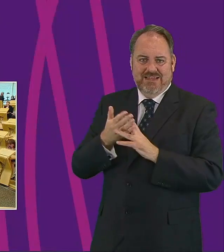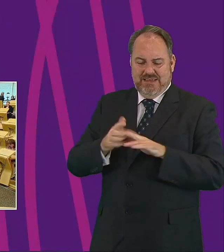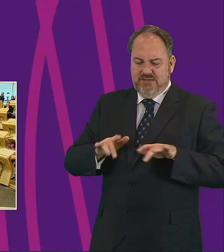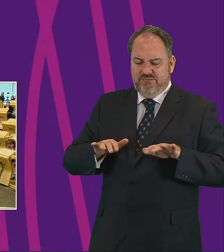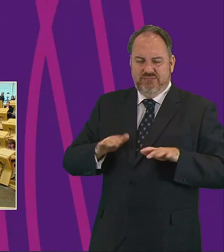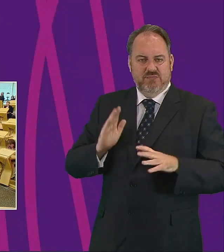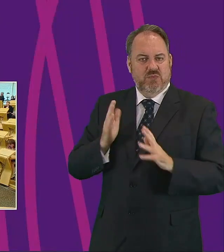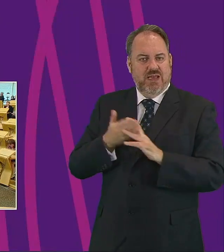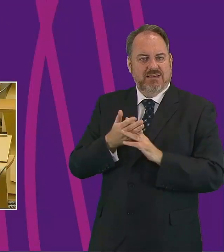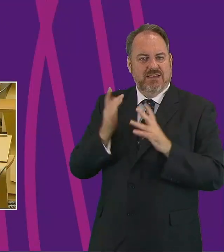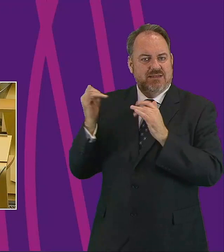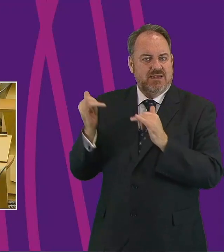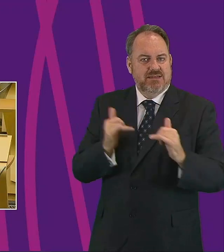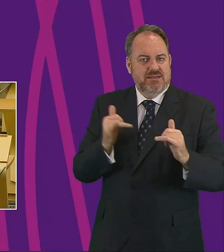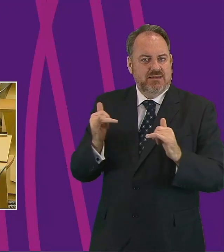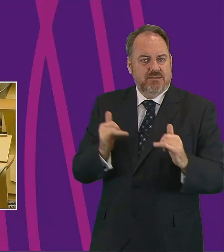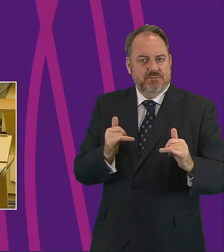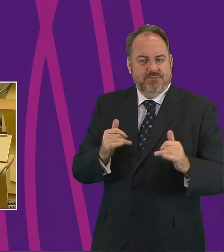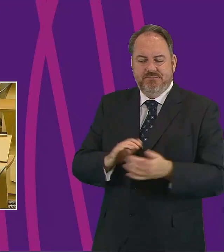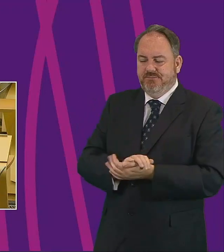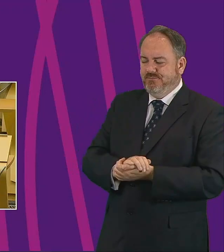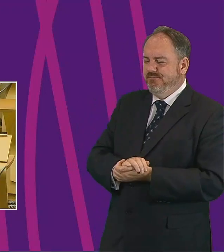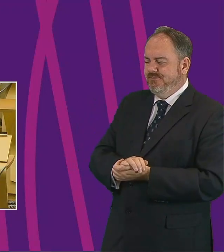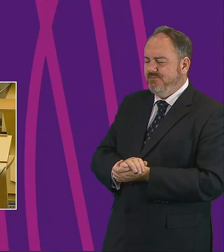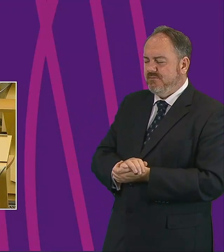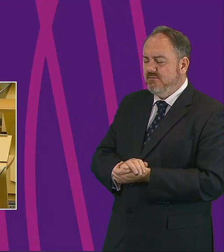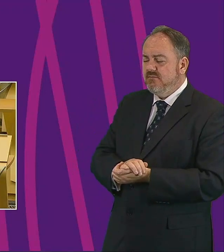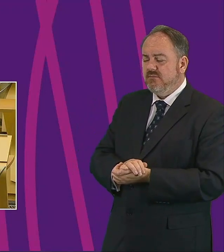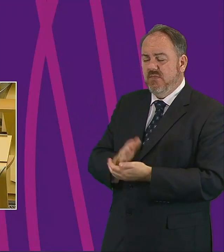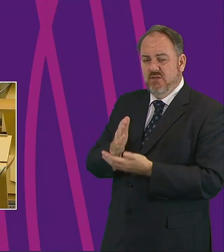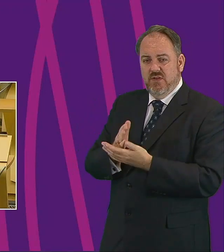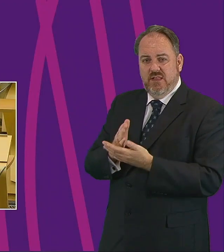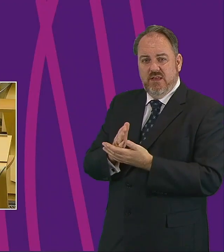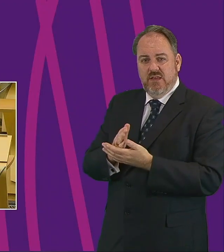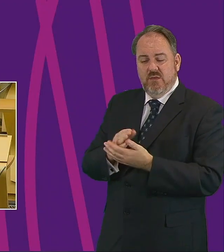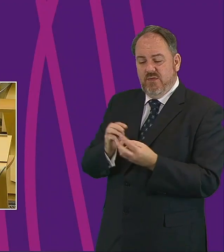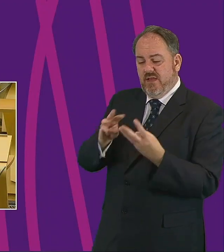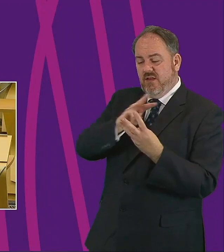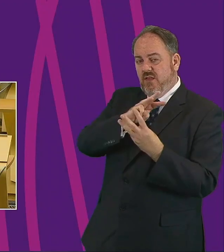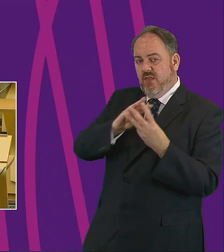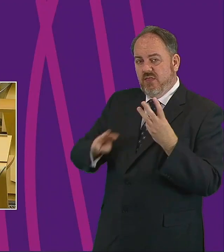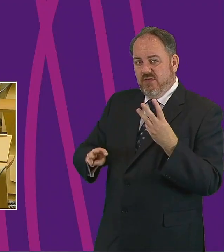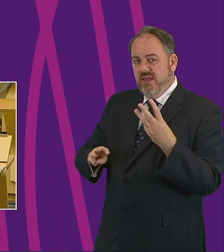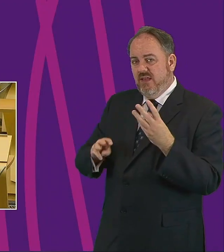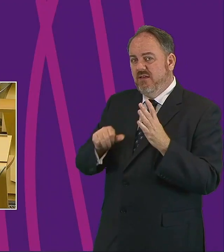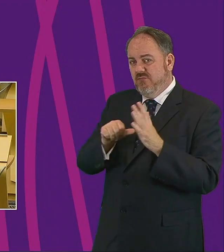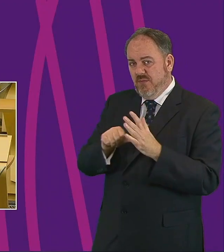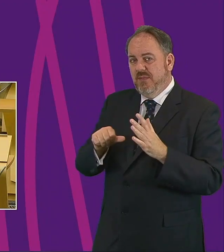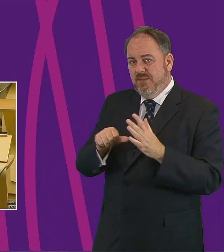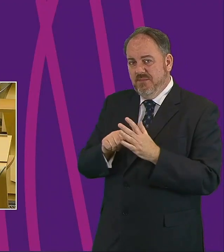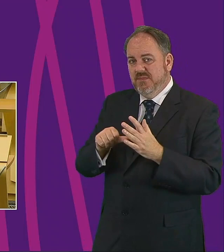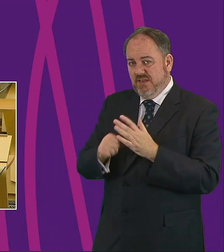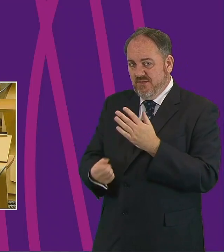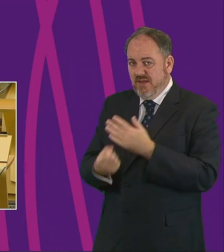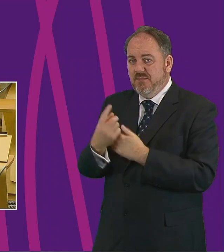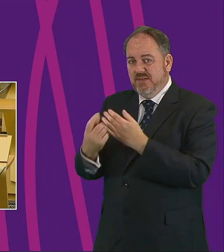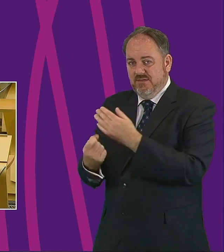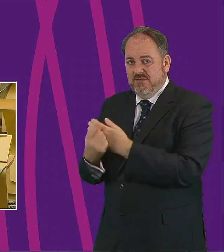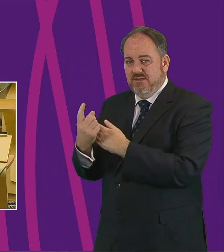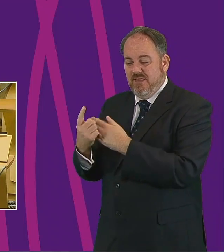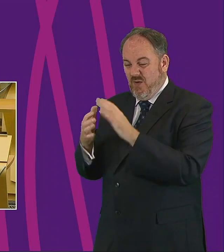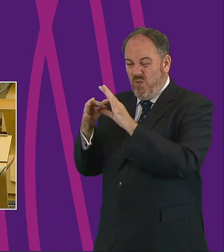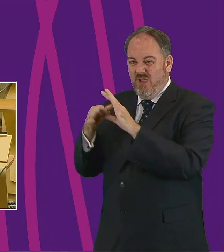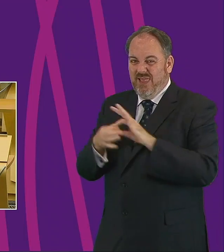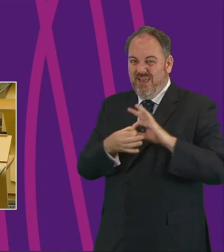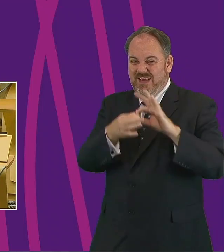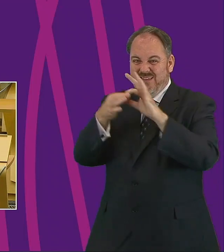had, I think, if I can characterise it this way, probably 3 challenges with testing which will interrelate in some way. So we